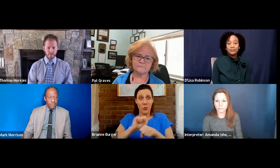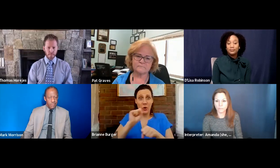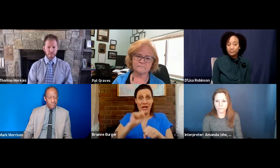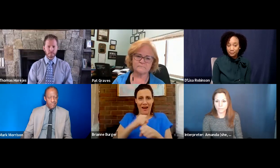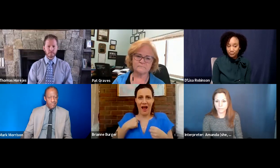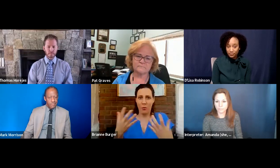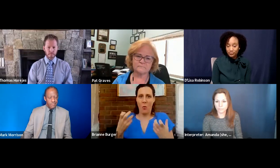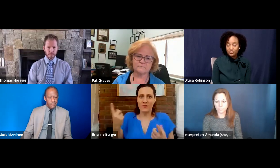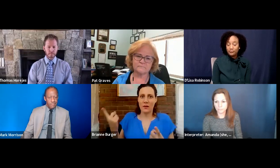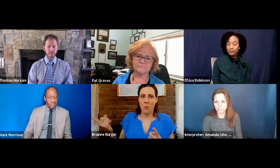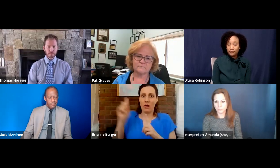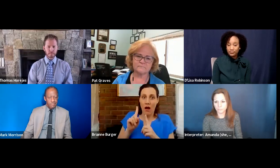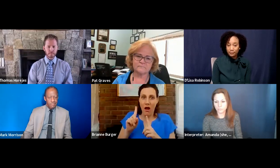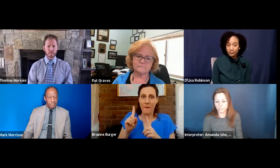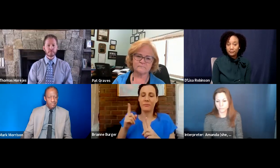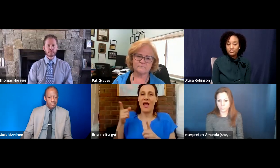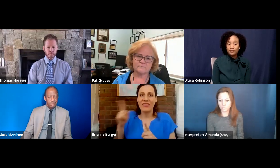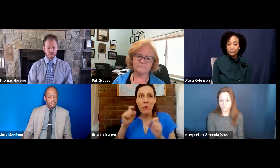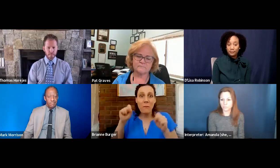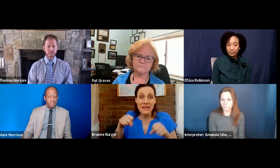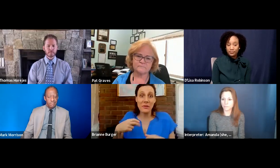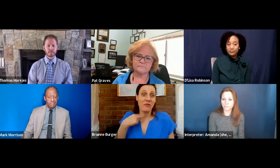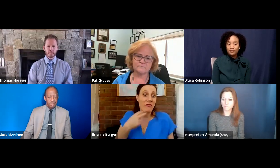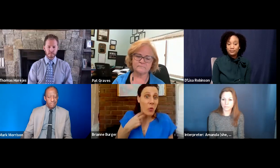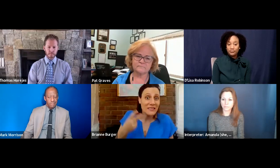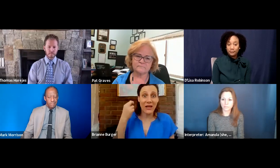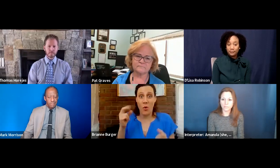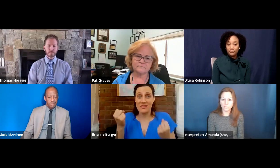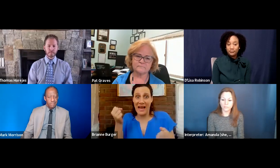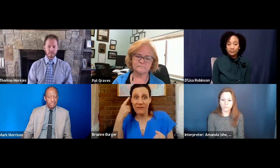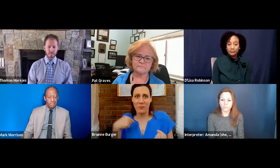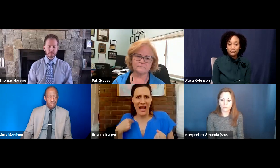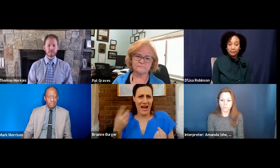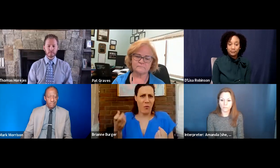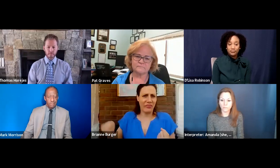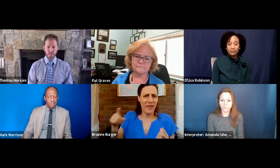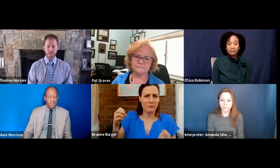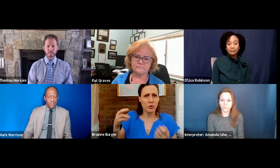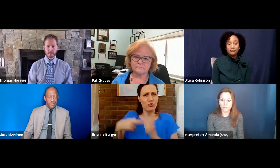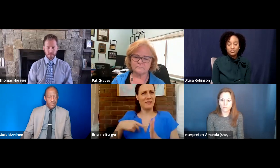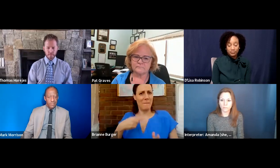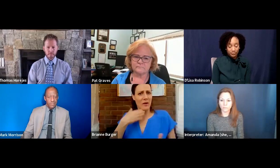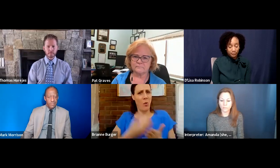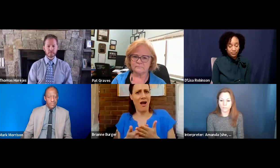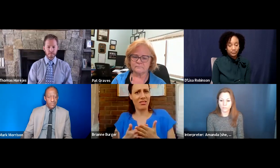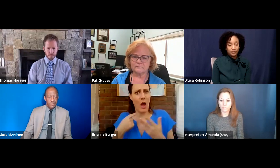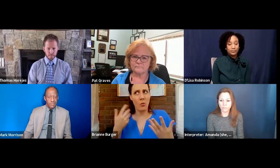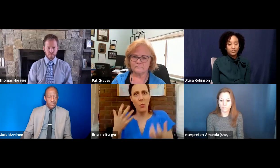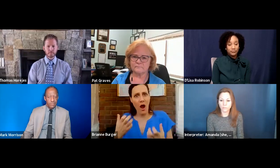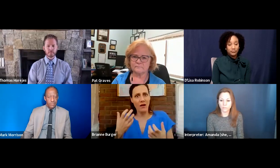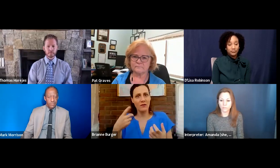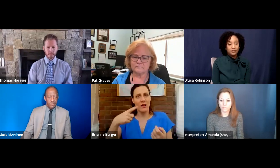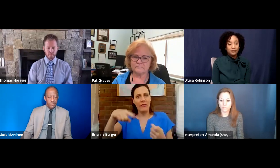consumer in that situation. So when I am doing my work, the interpreter who comes is going to